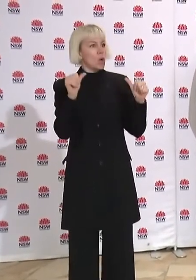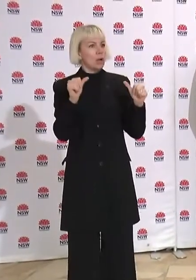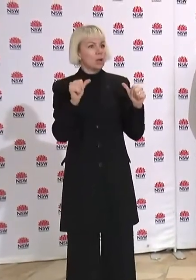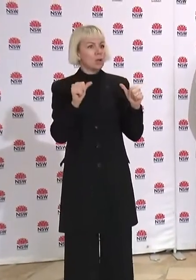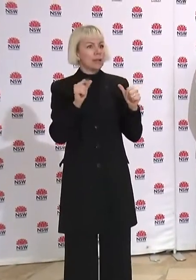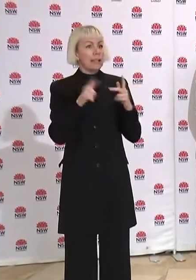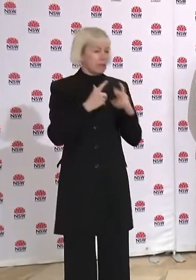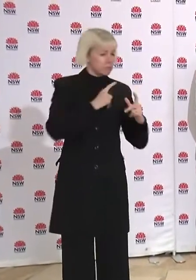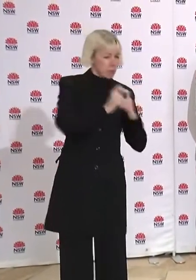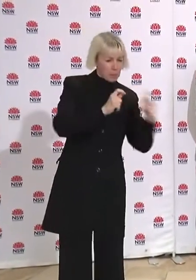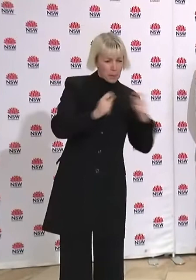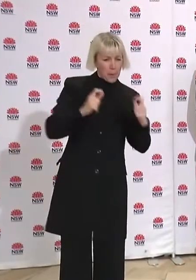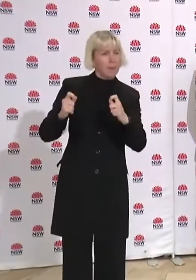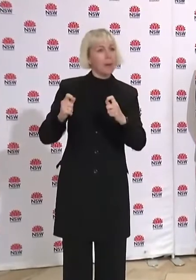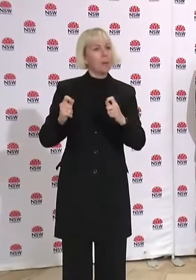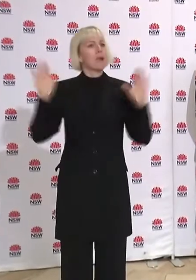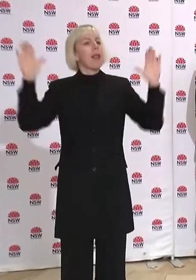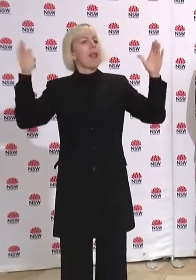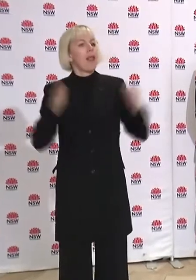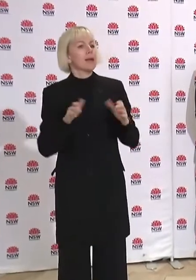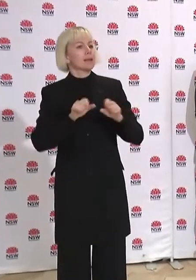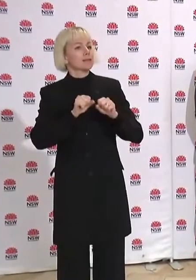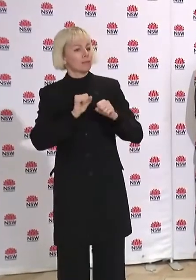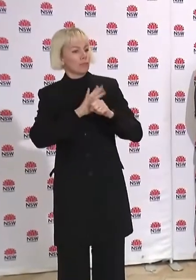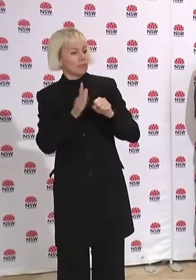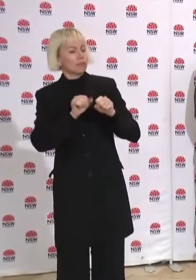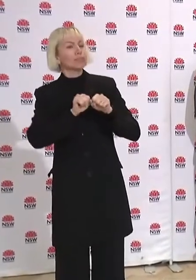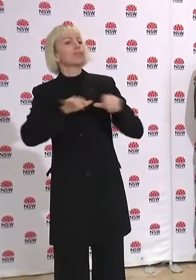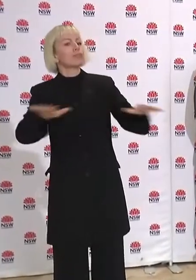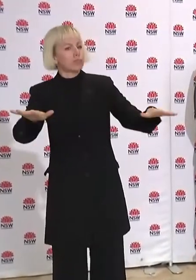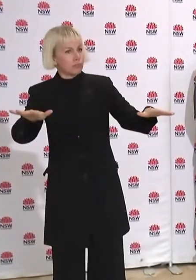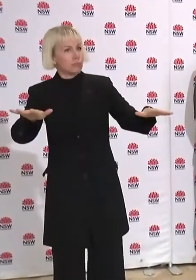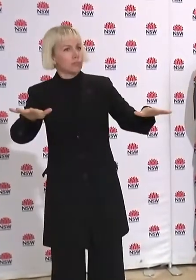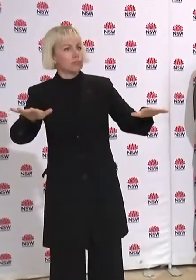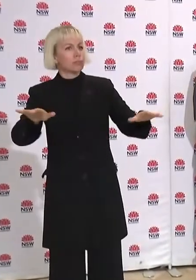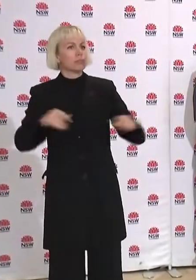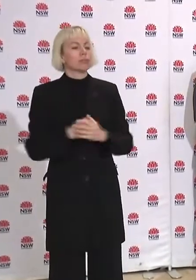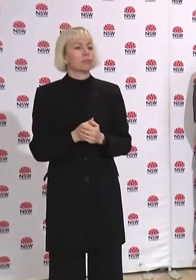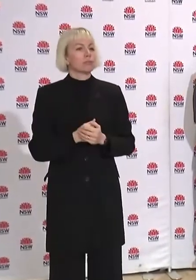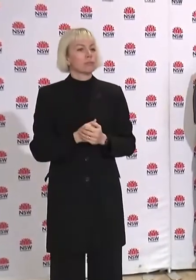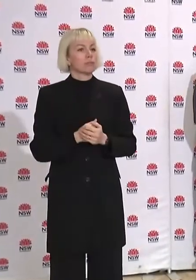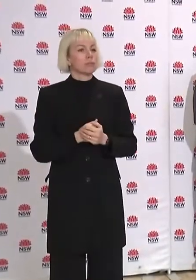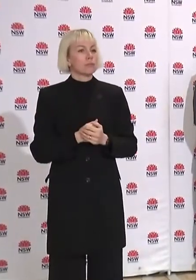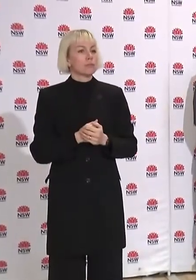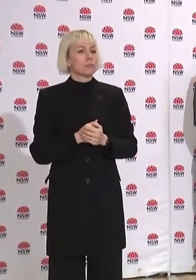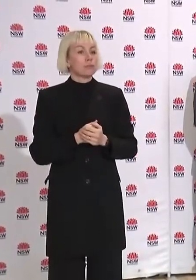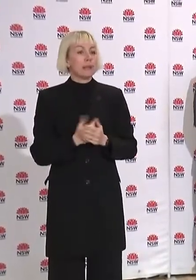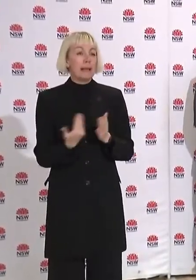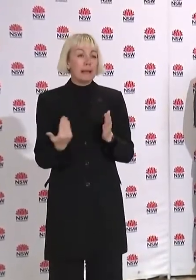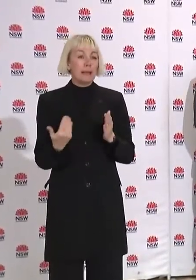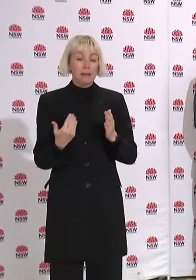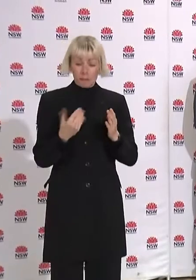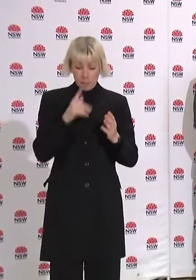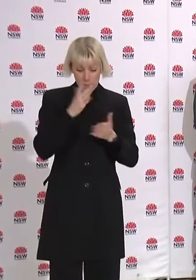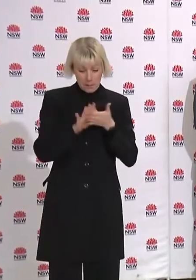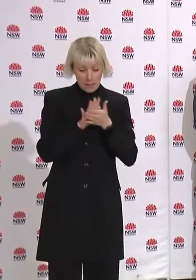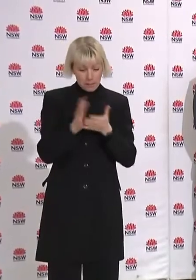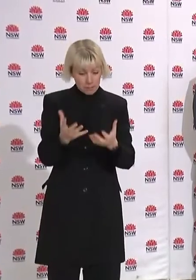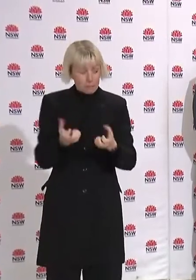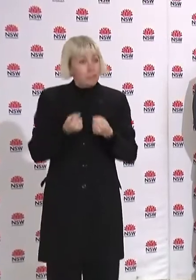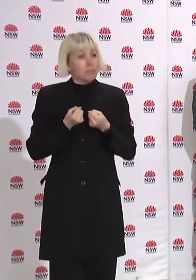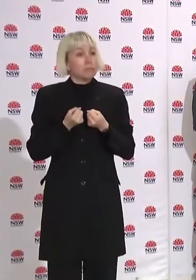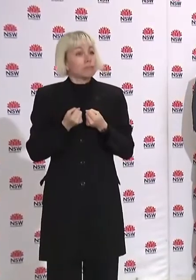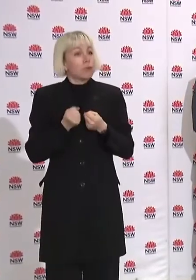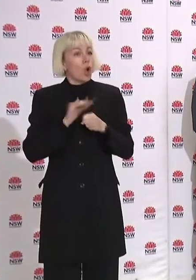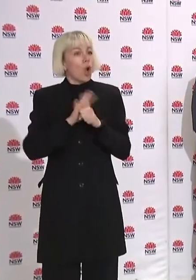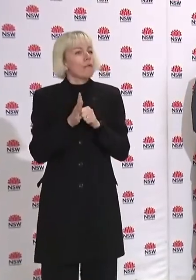if it's the first jab, because we know that reduces transmission, or it protects someone up to 30%. And that is really important, because